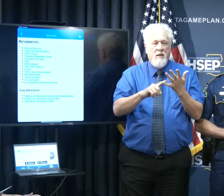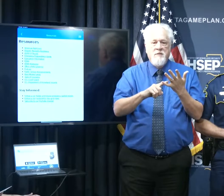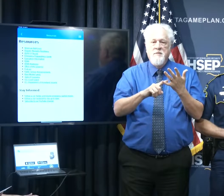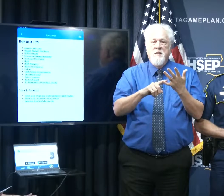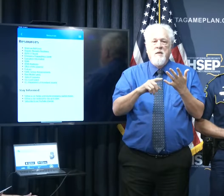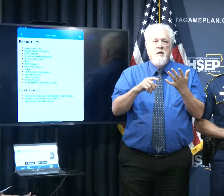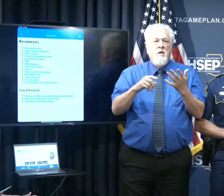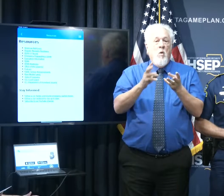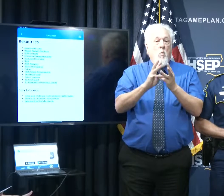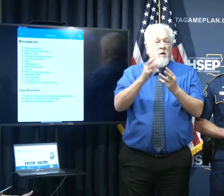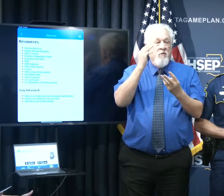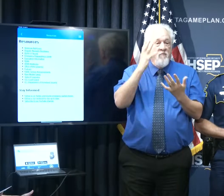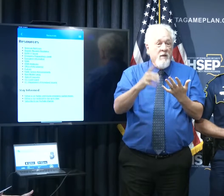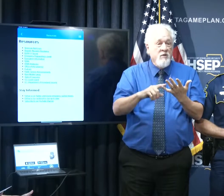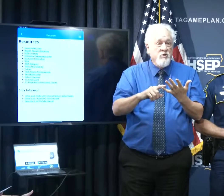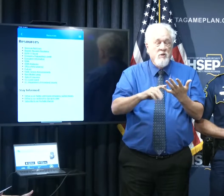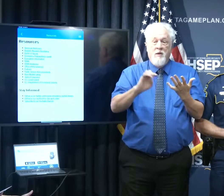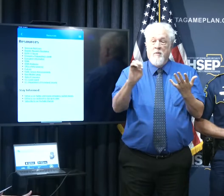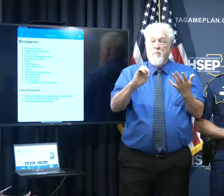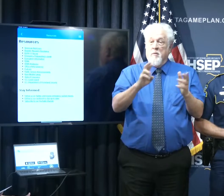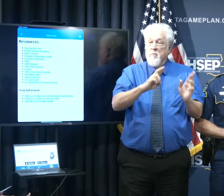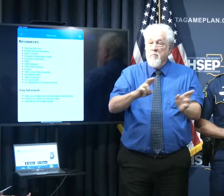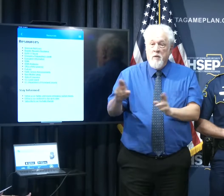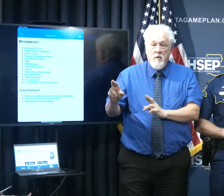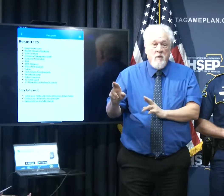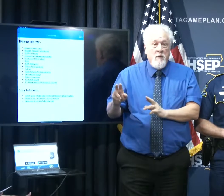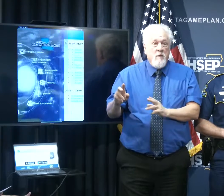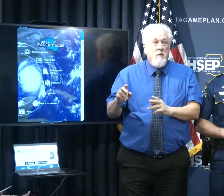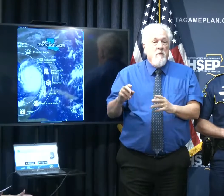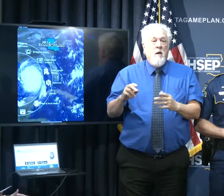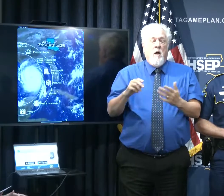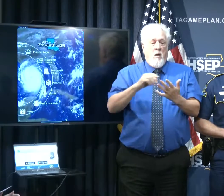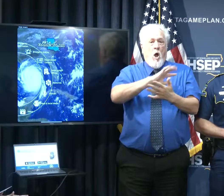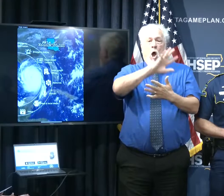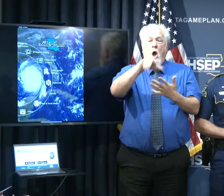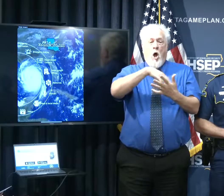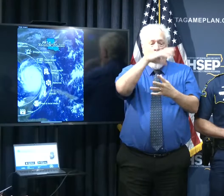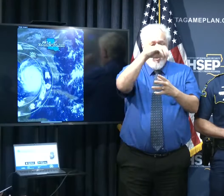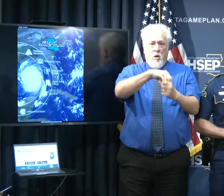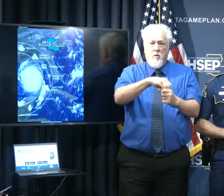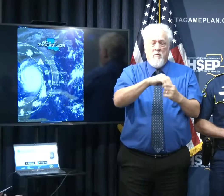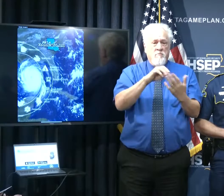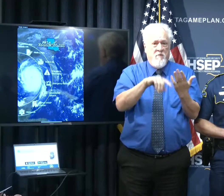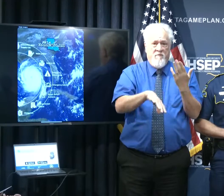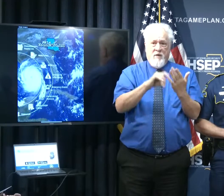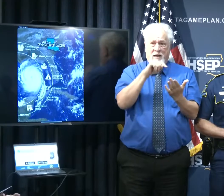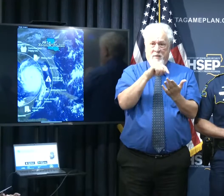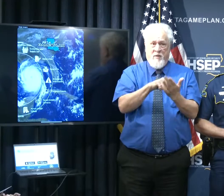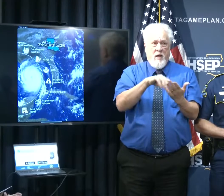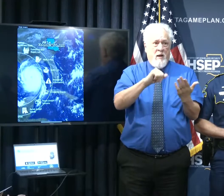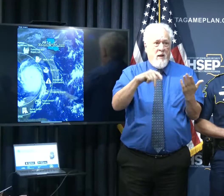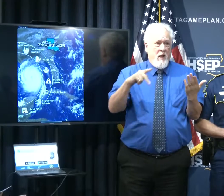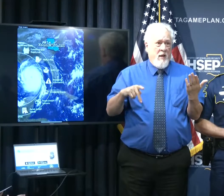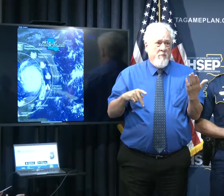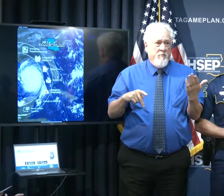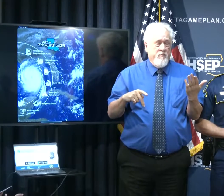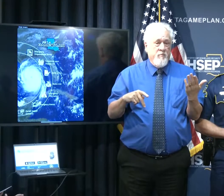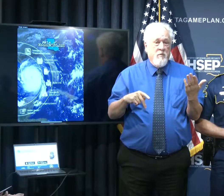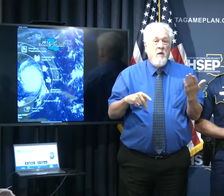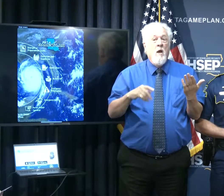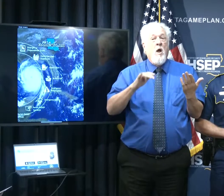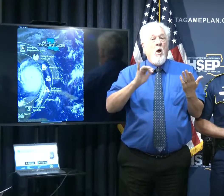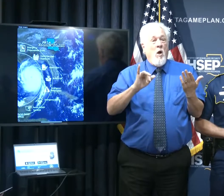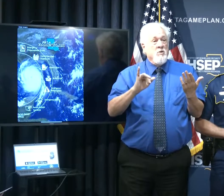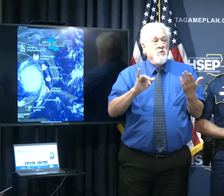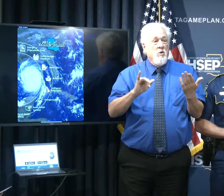said earlier, an emergency preparedness guide, are all things that you can find on this particular app, in